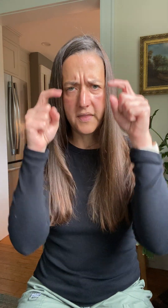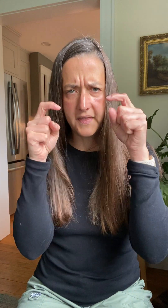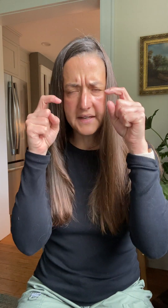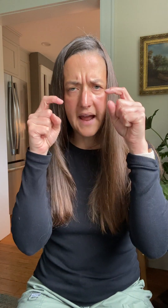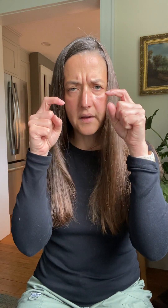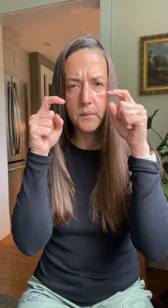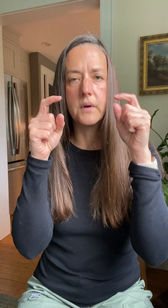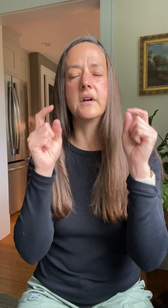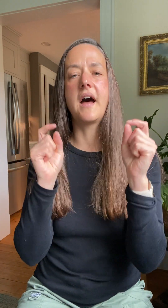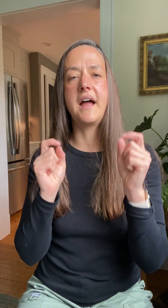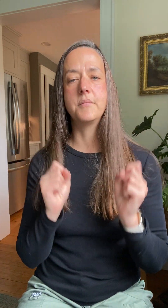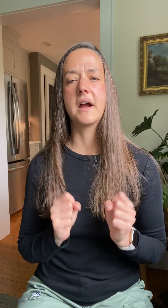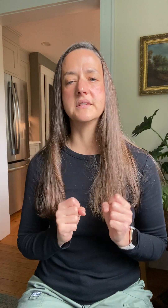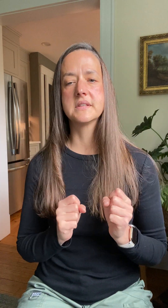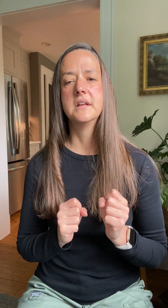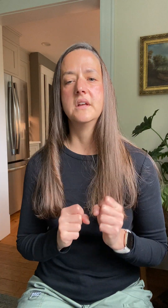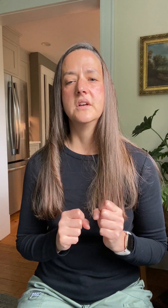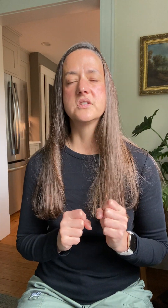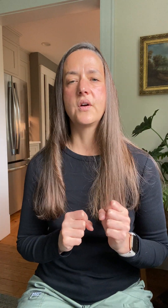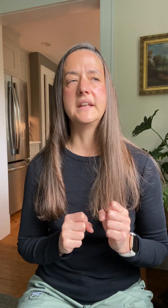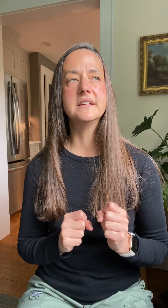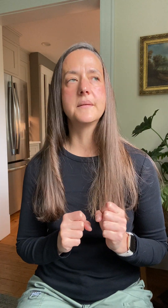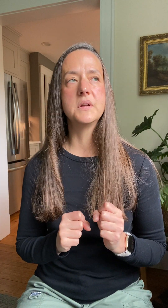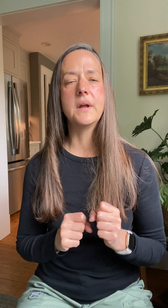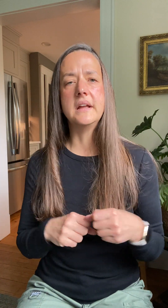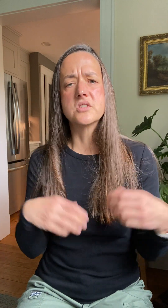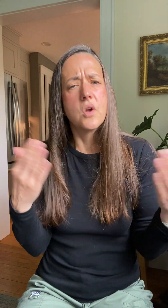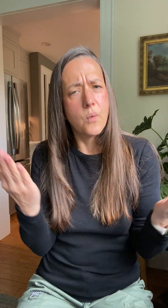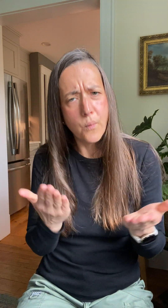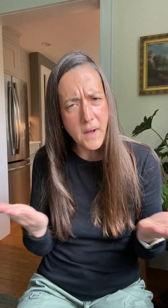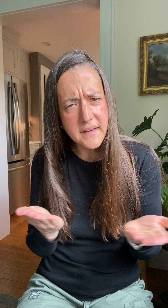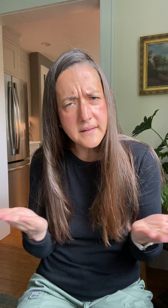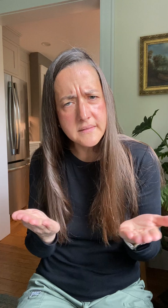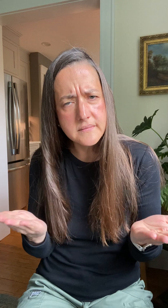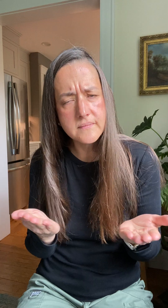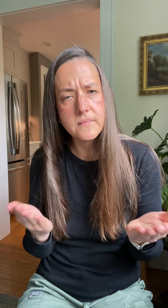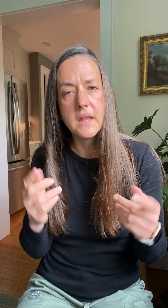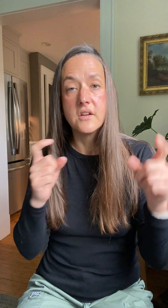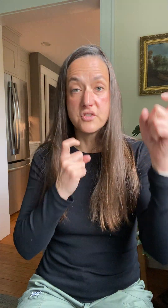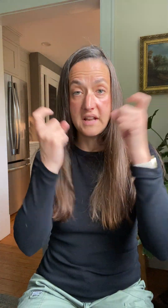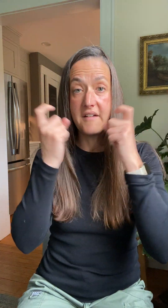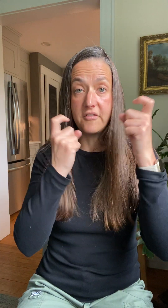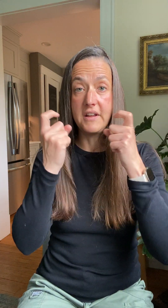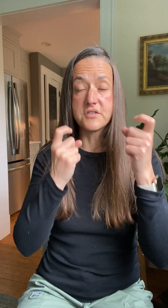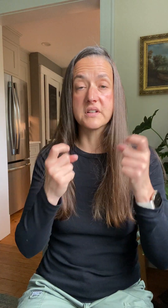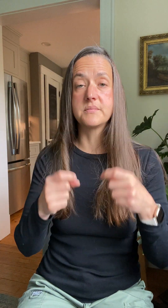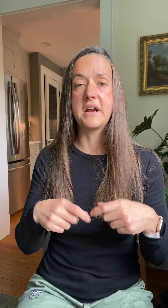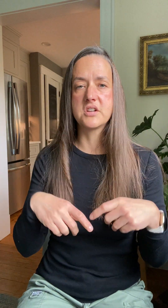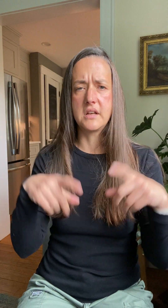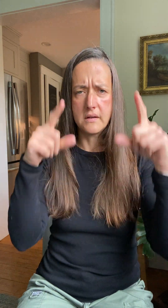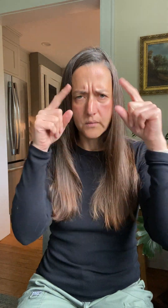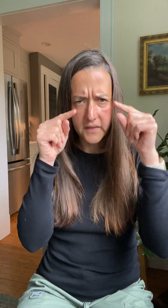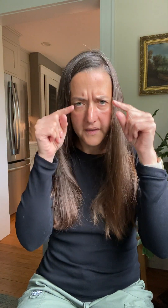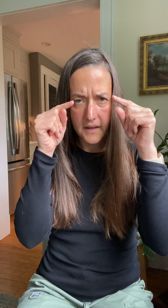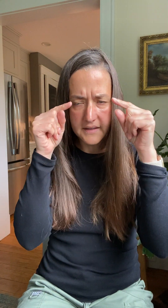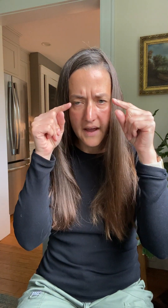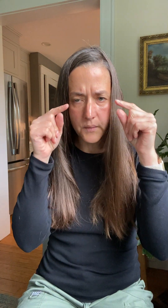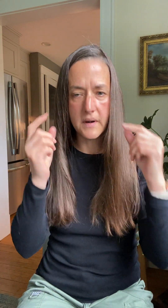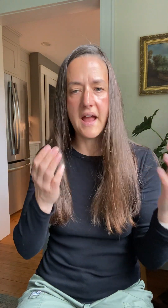the downward eyebrows. So any W-H, what, should have a facial expression with downward